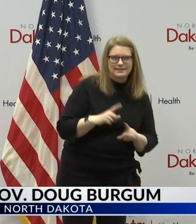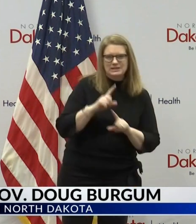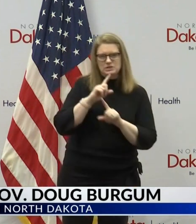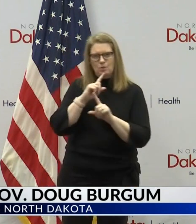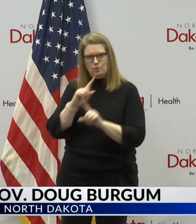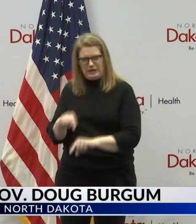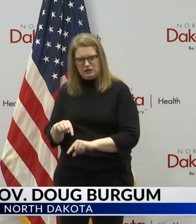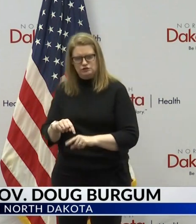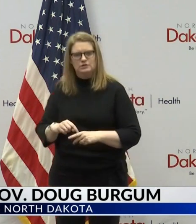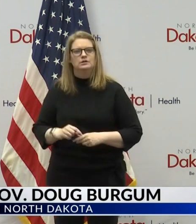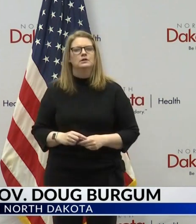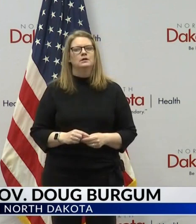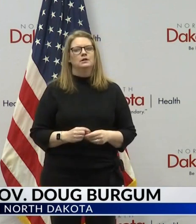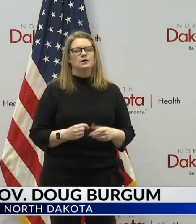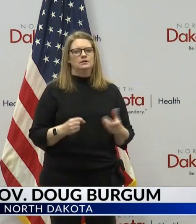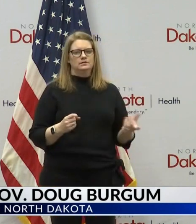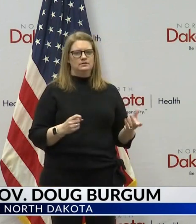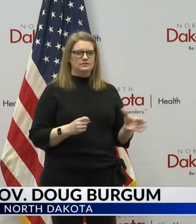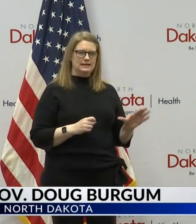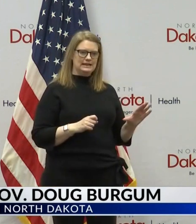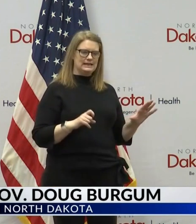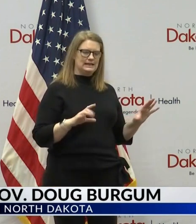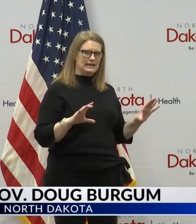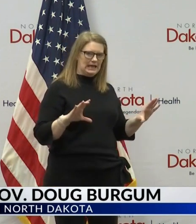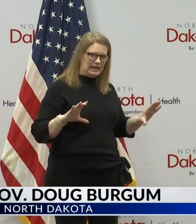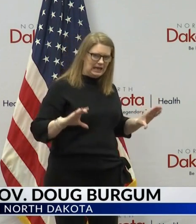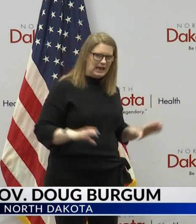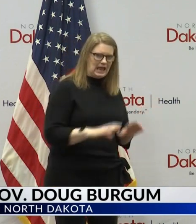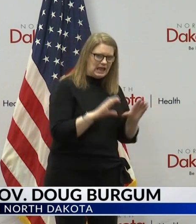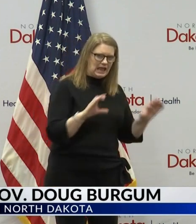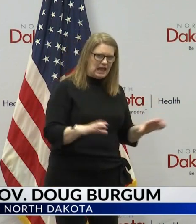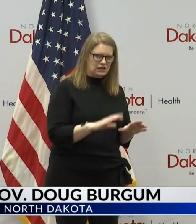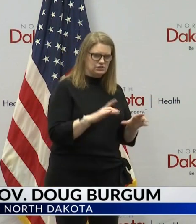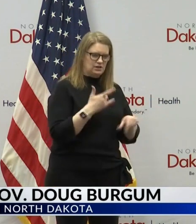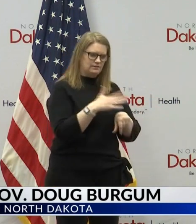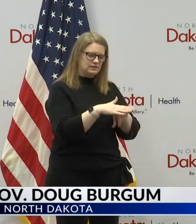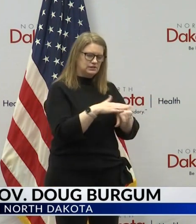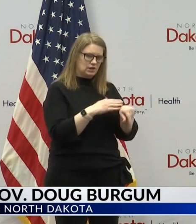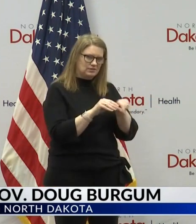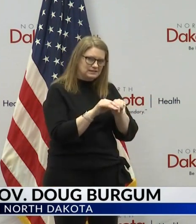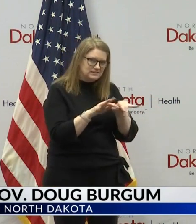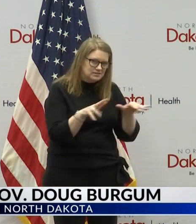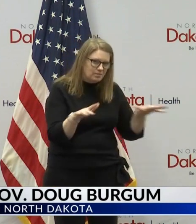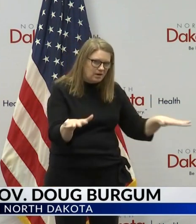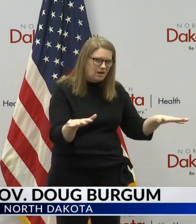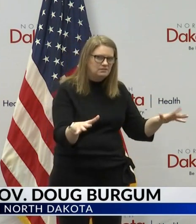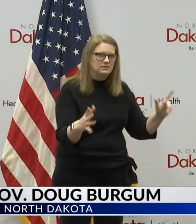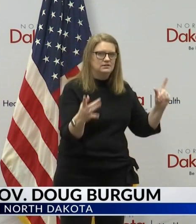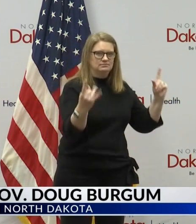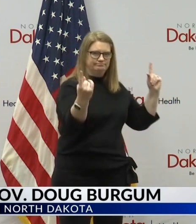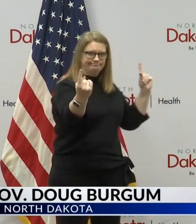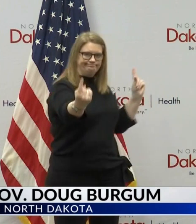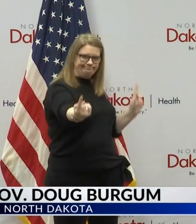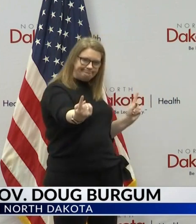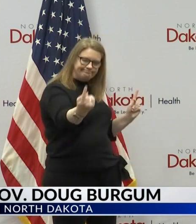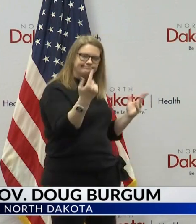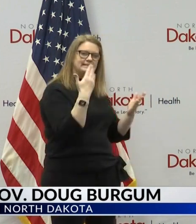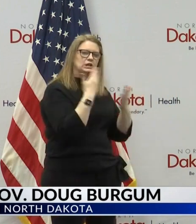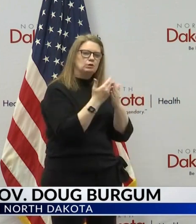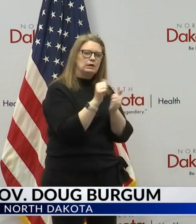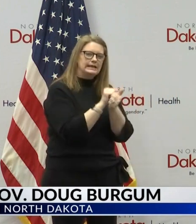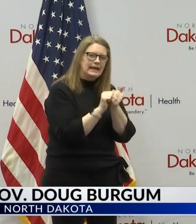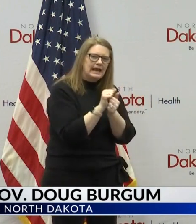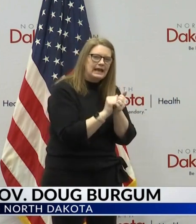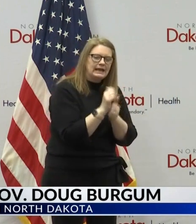well, the action of slowing down the spread through physical distancing, good hygiene,